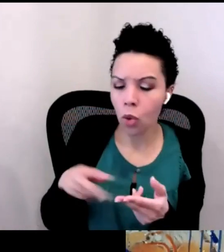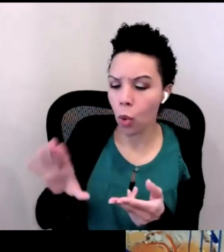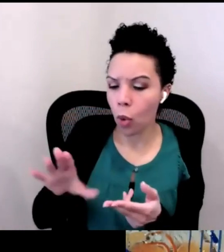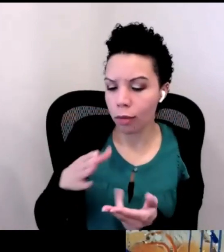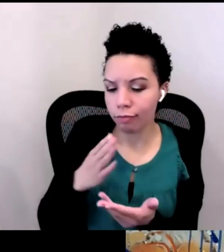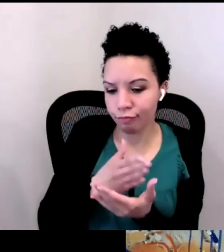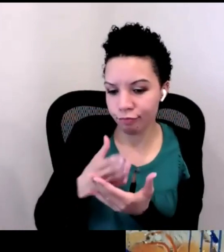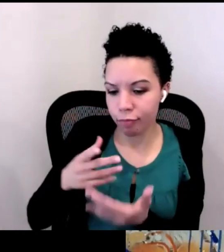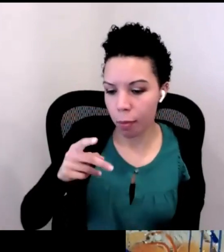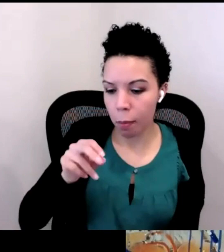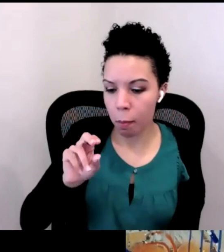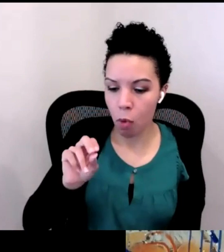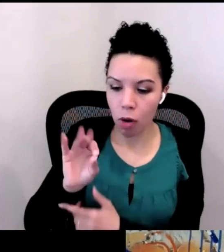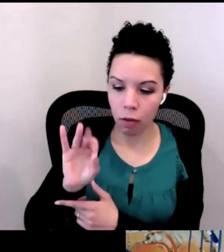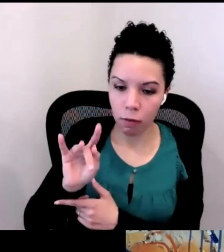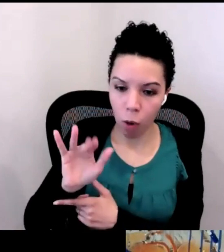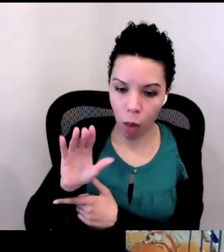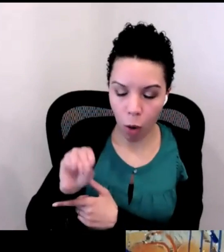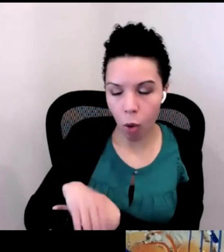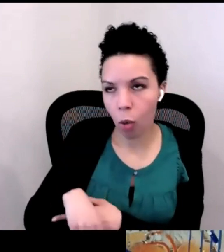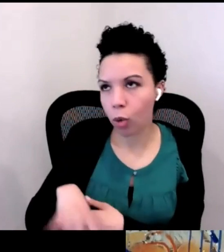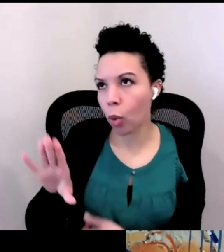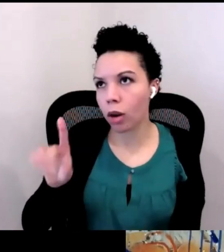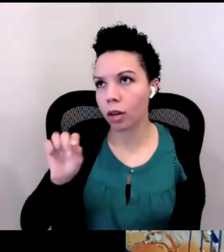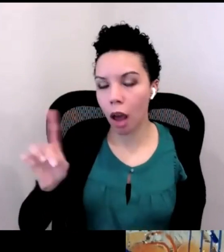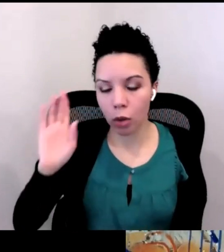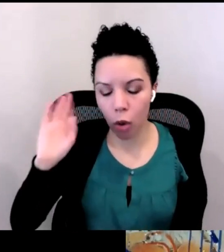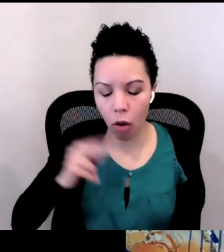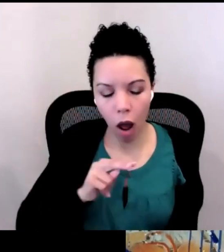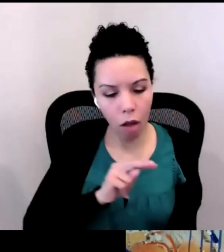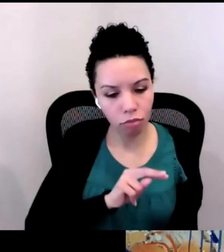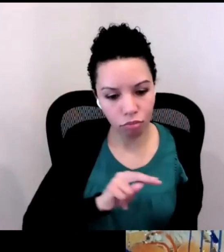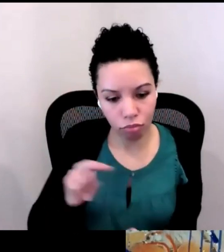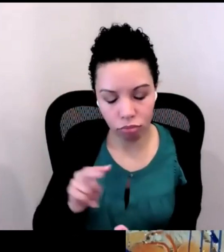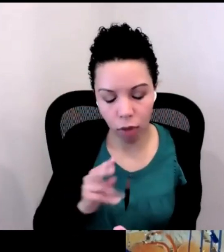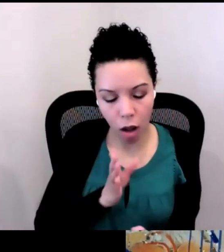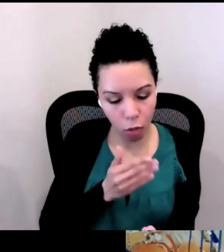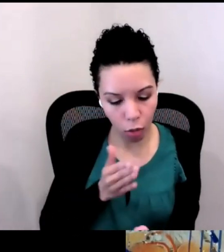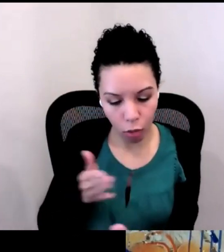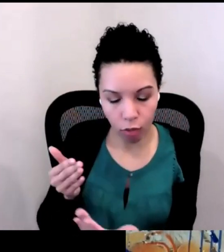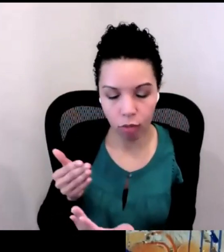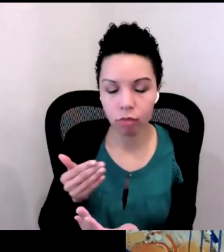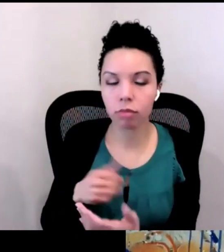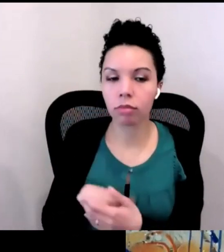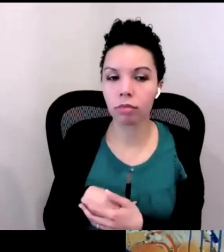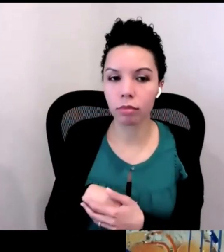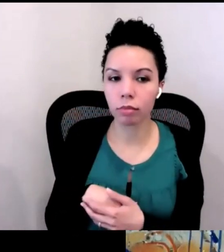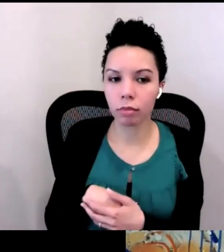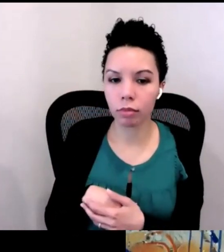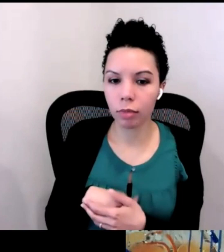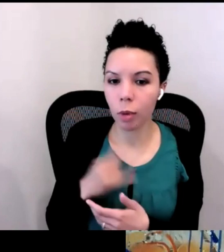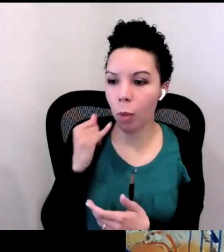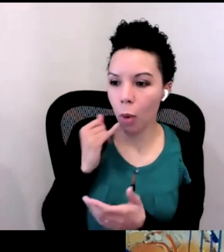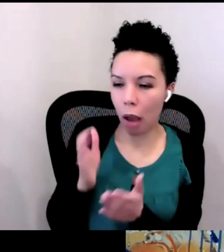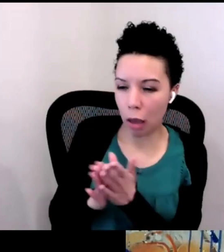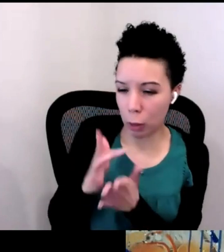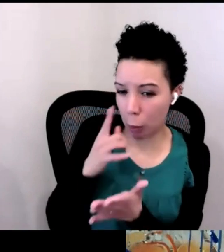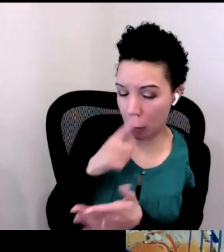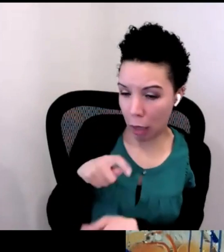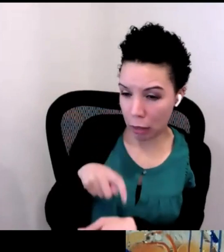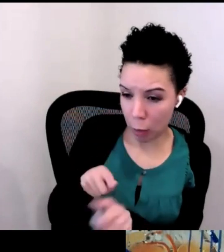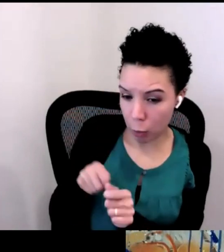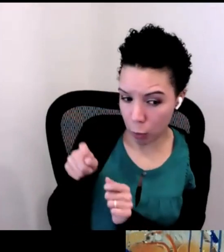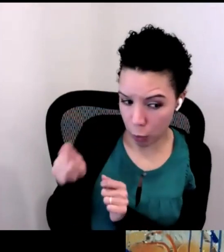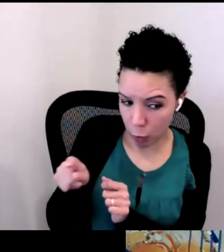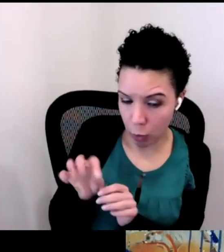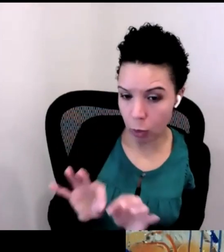your TED Talk, again, just like we did with your adaptive runway, if we're going to ask for someone's time, we first have to